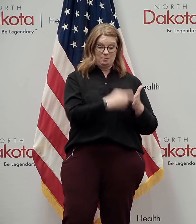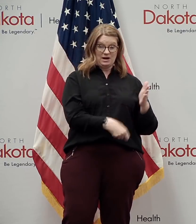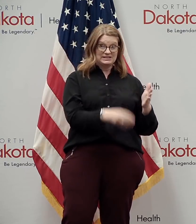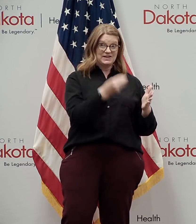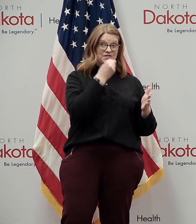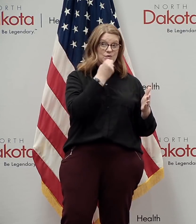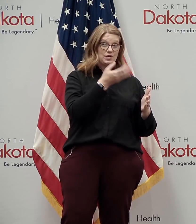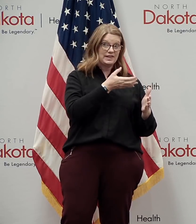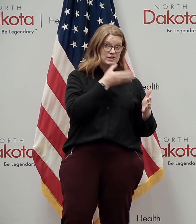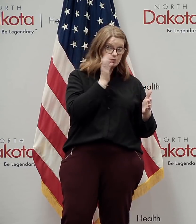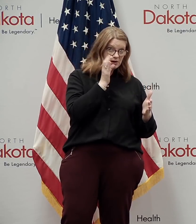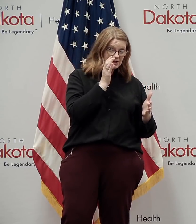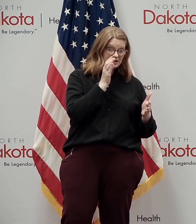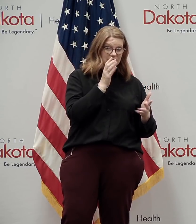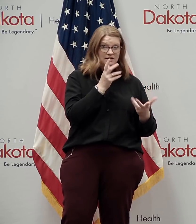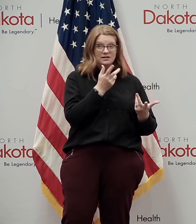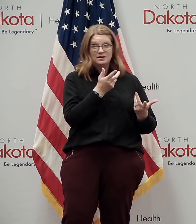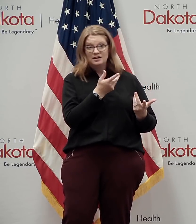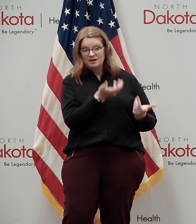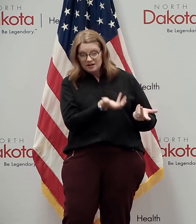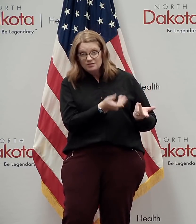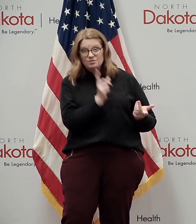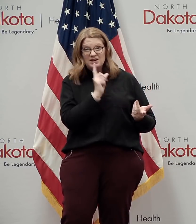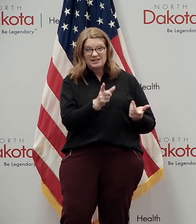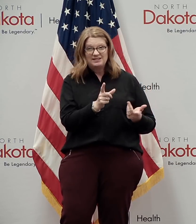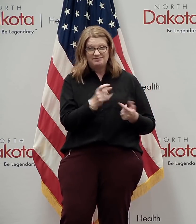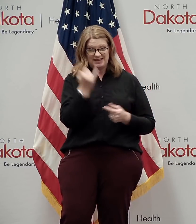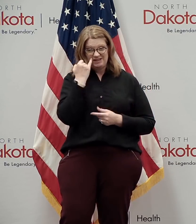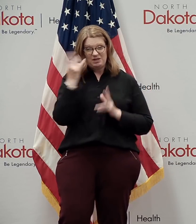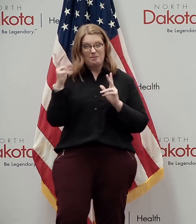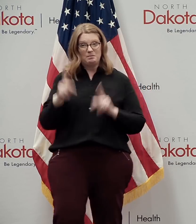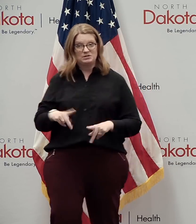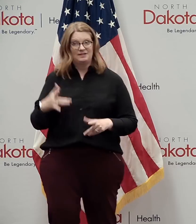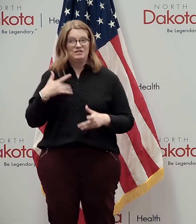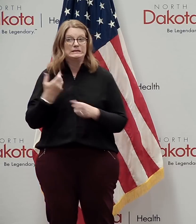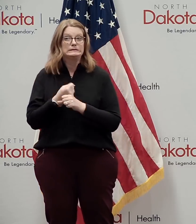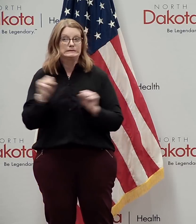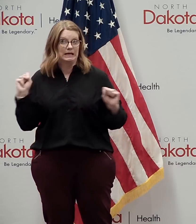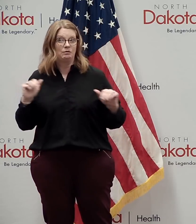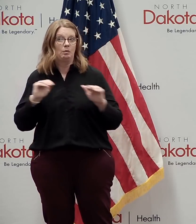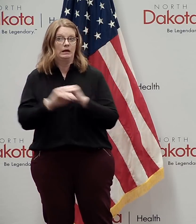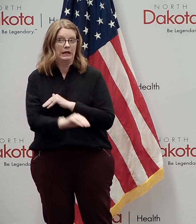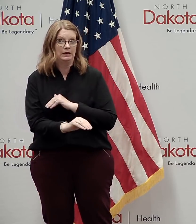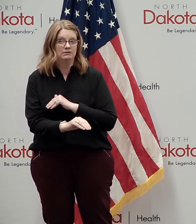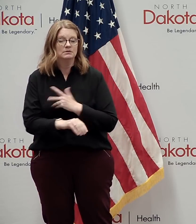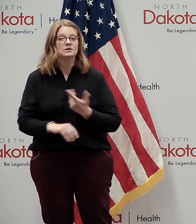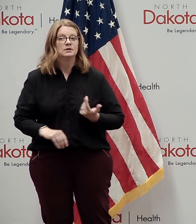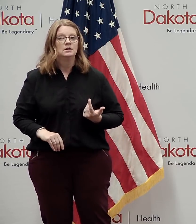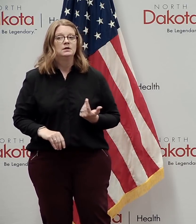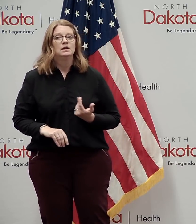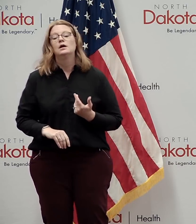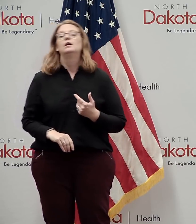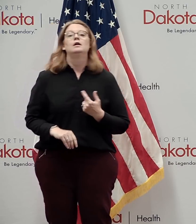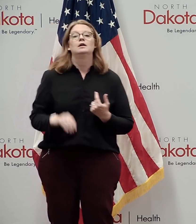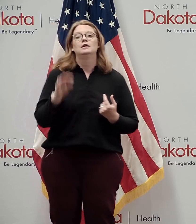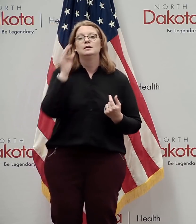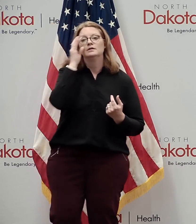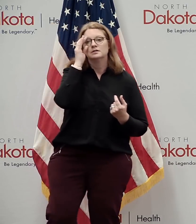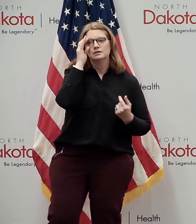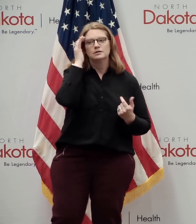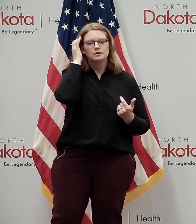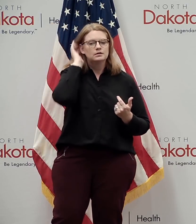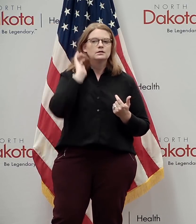food or the drink, it's not the quality of the food or the drink, it's whether that person feels safe. And I'd go back to